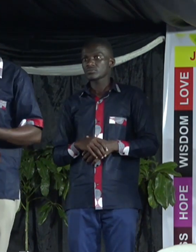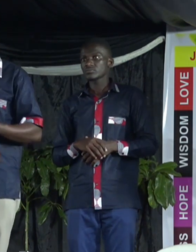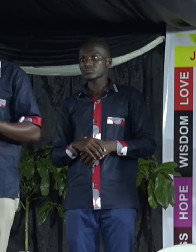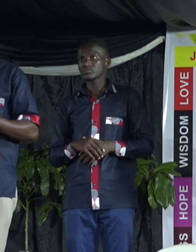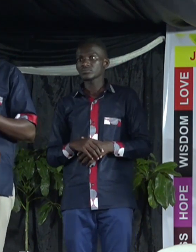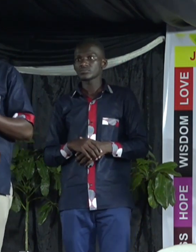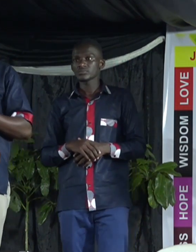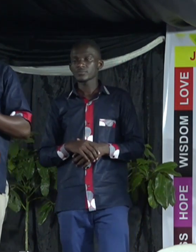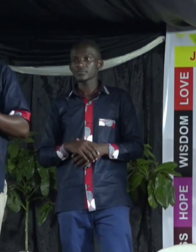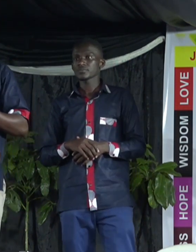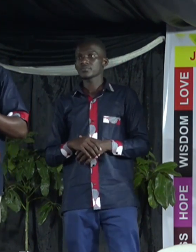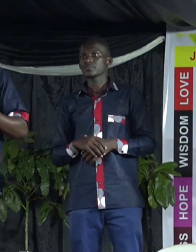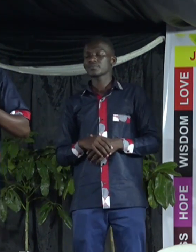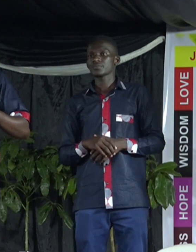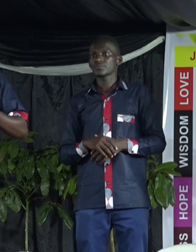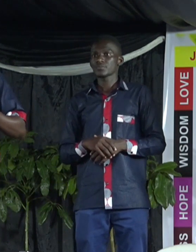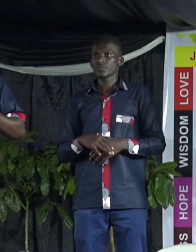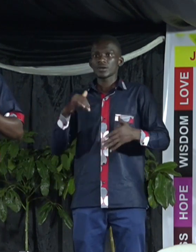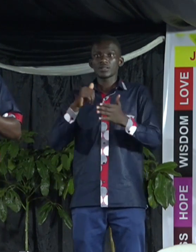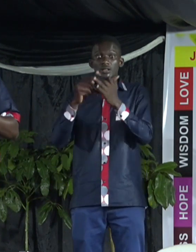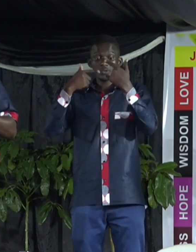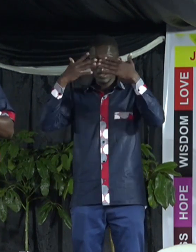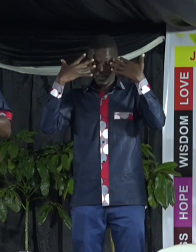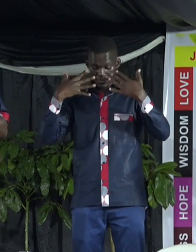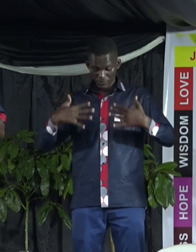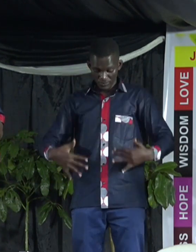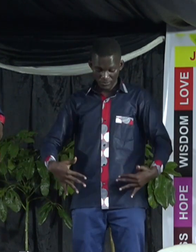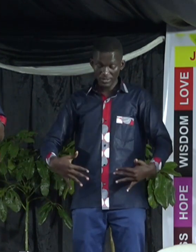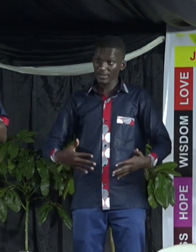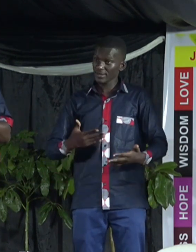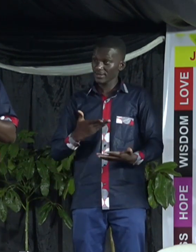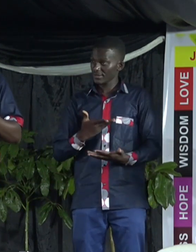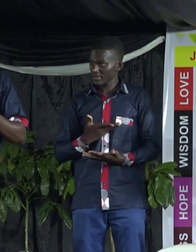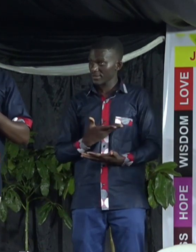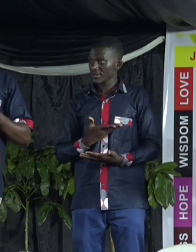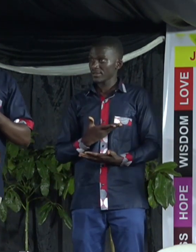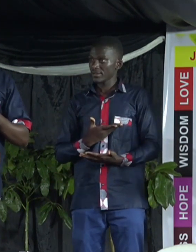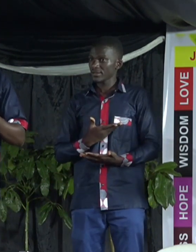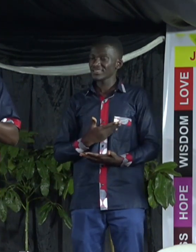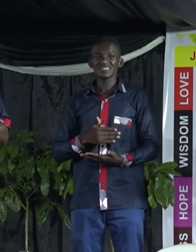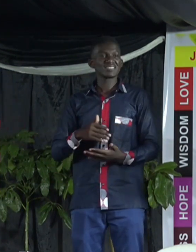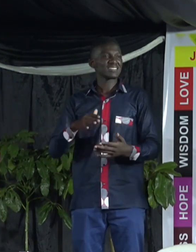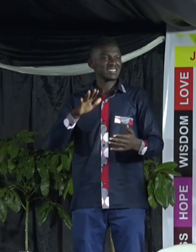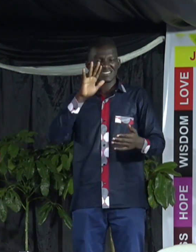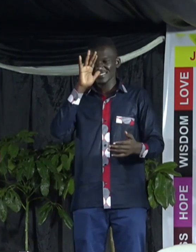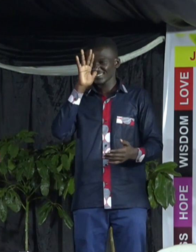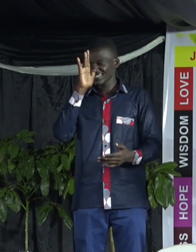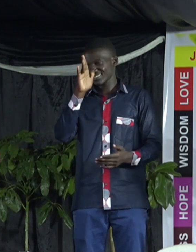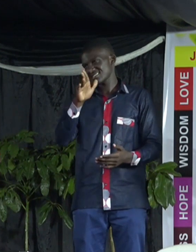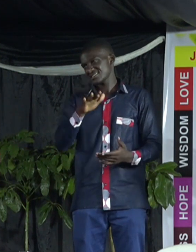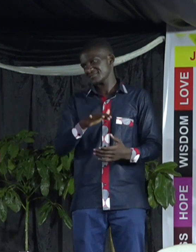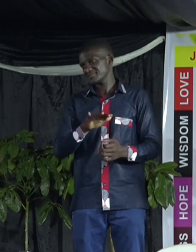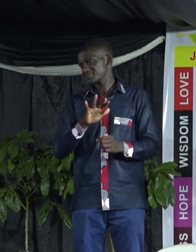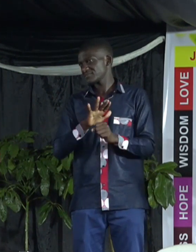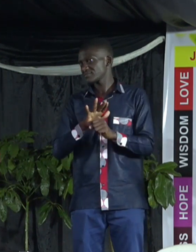7:15. That's where that verse is. Chino chetuambade kunguru. What we have on the outside, chituli imbanyo, lies to us